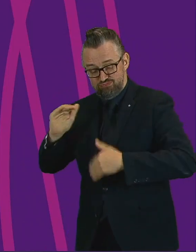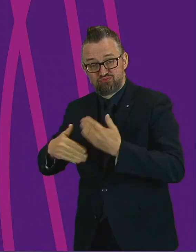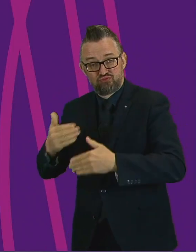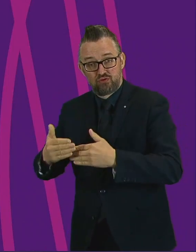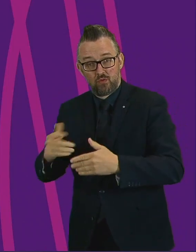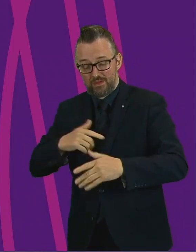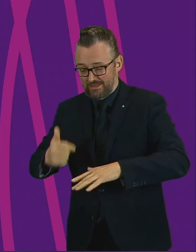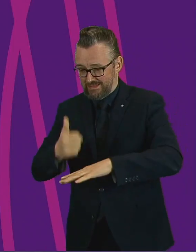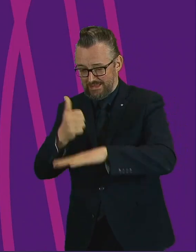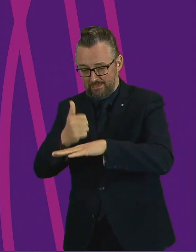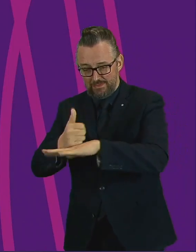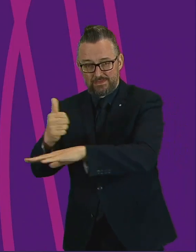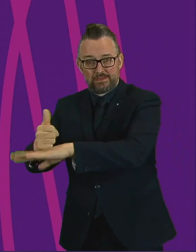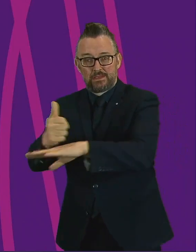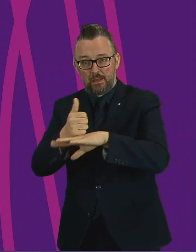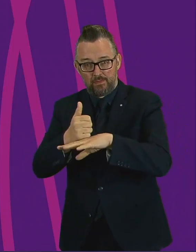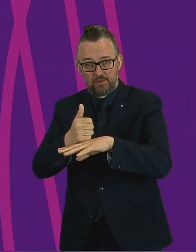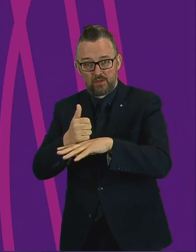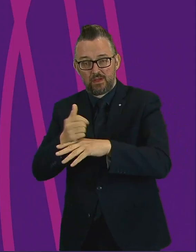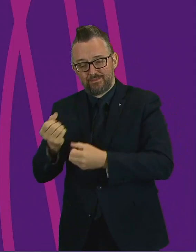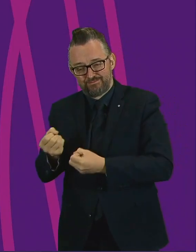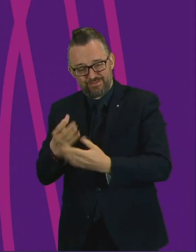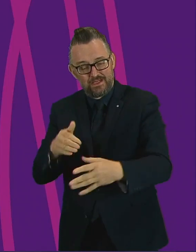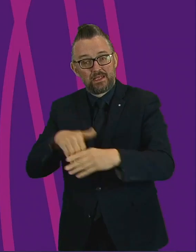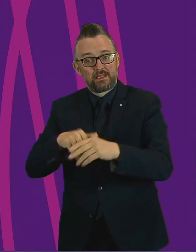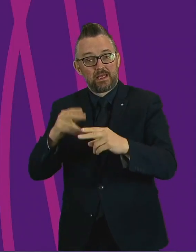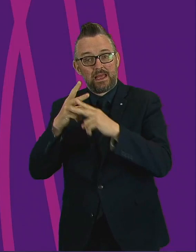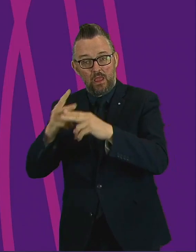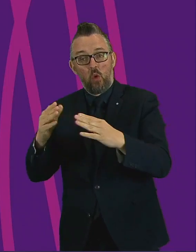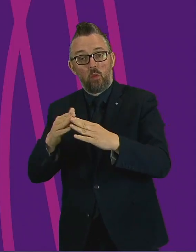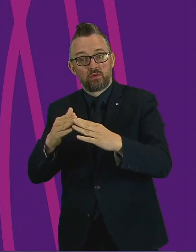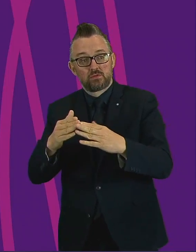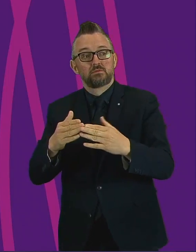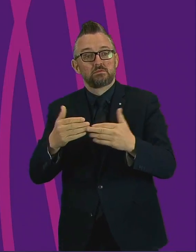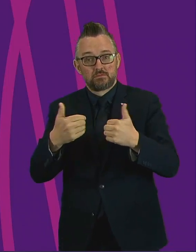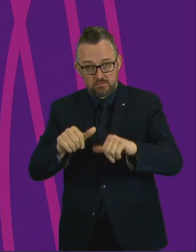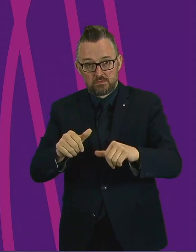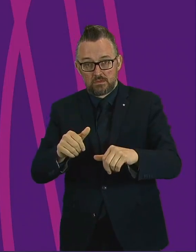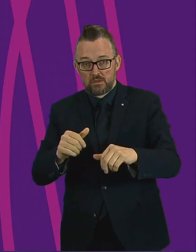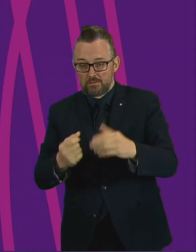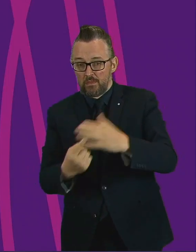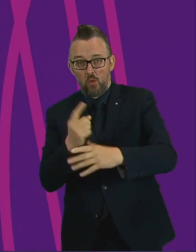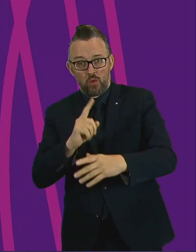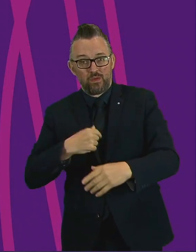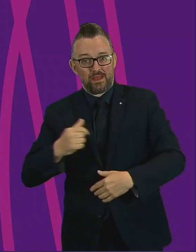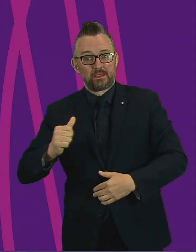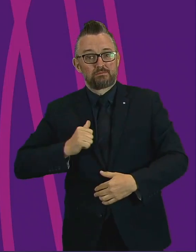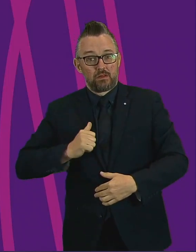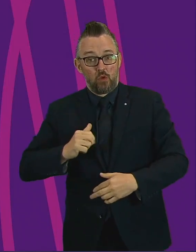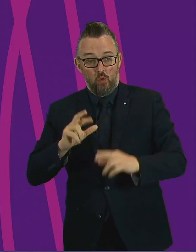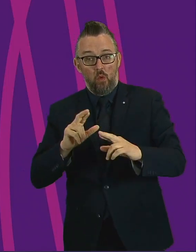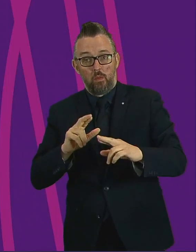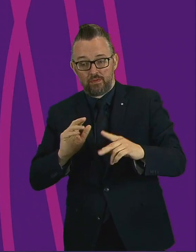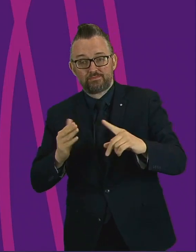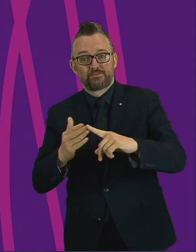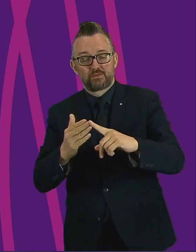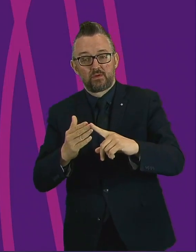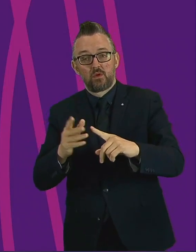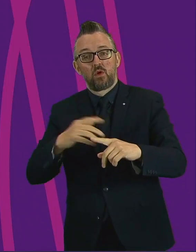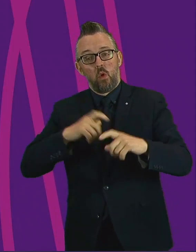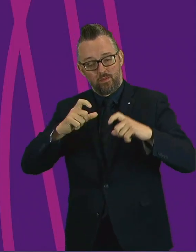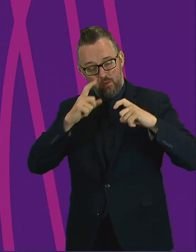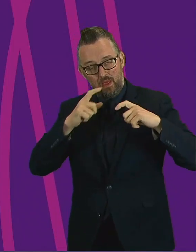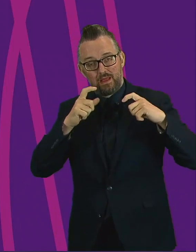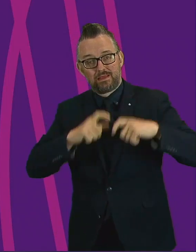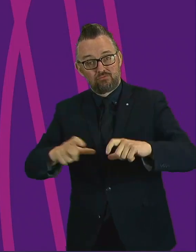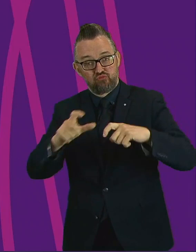are delivering in care homes is having the effect that we want it to have. And we will continue on an ongoing basis to make